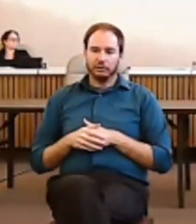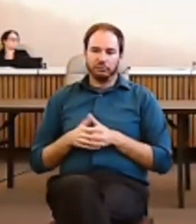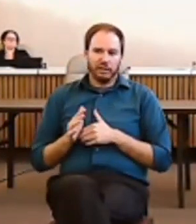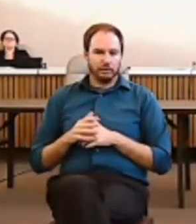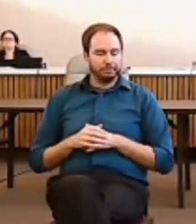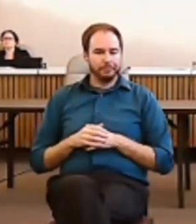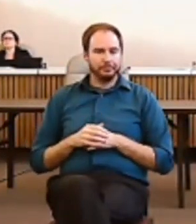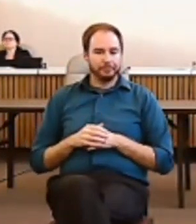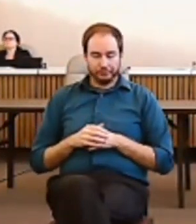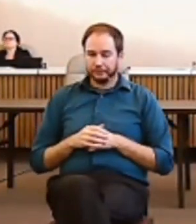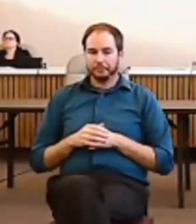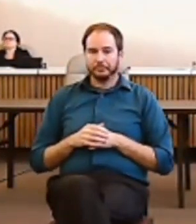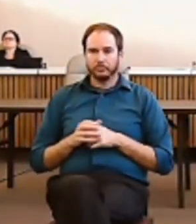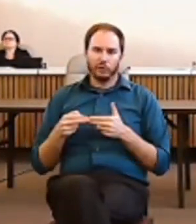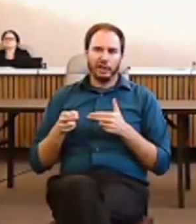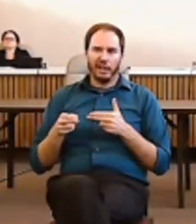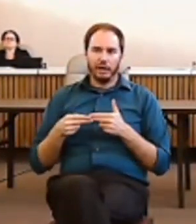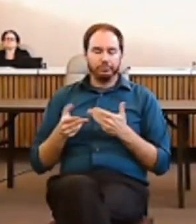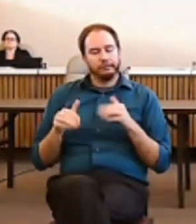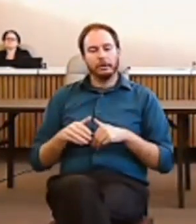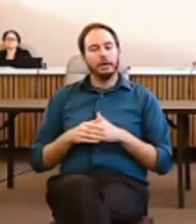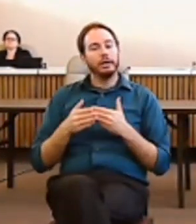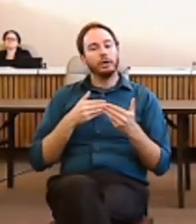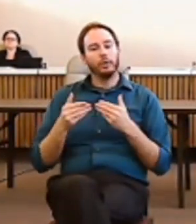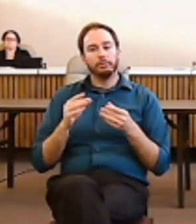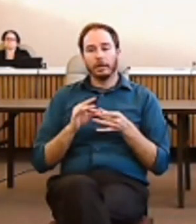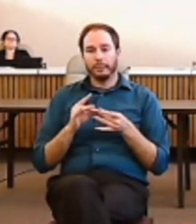it. Okay, so hearing no further comments,